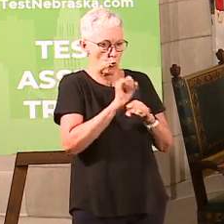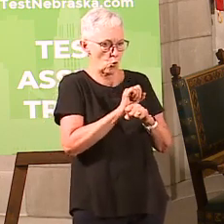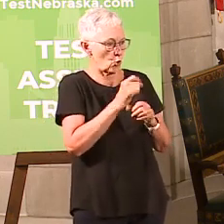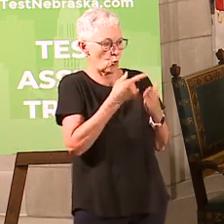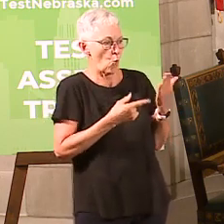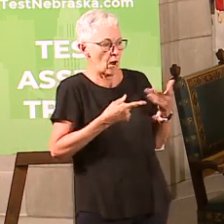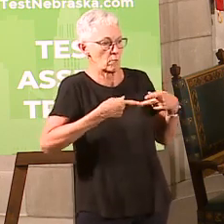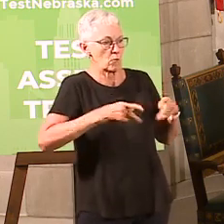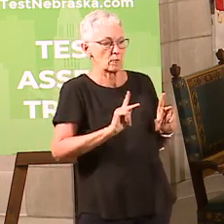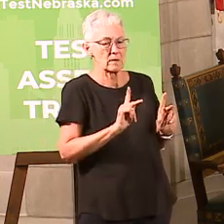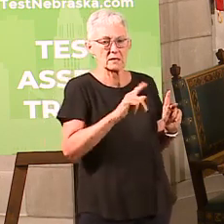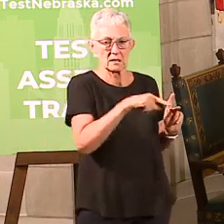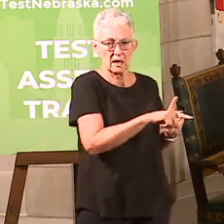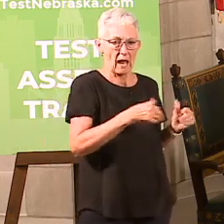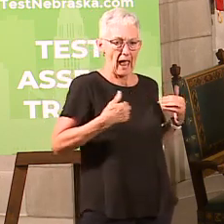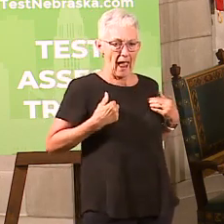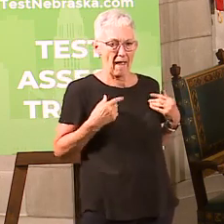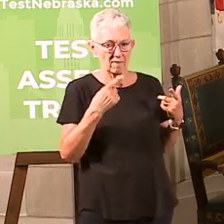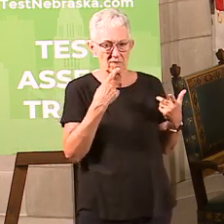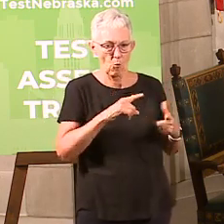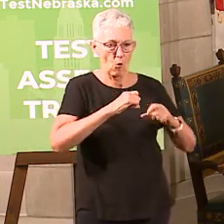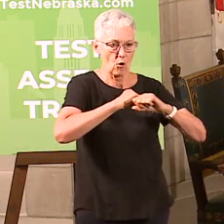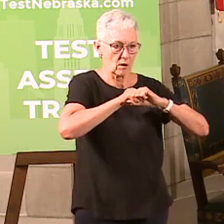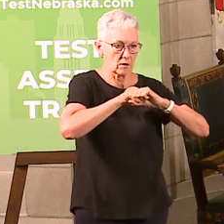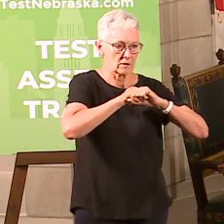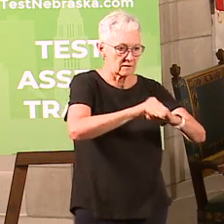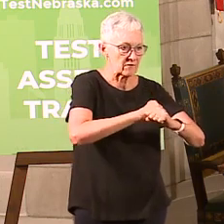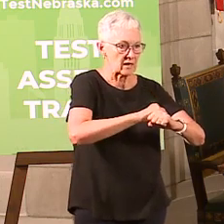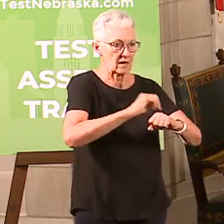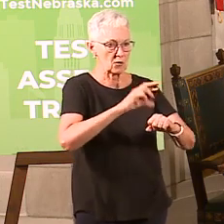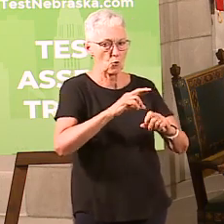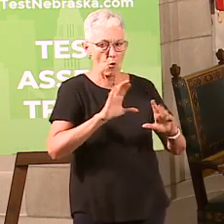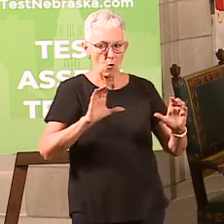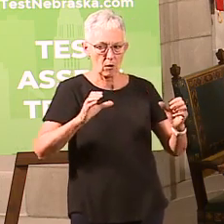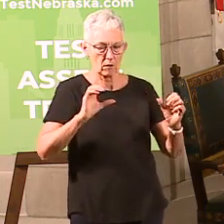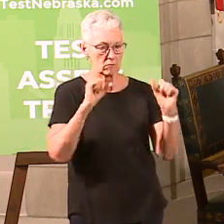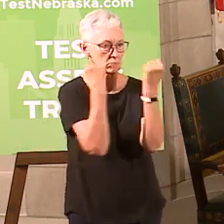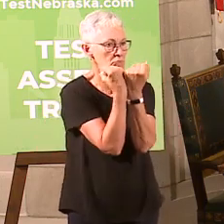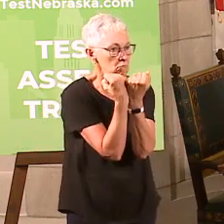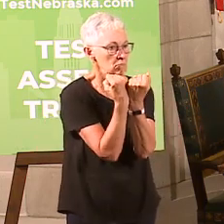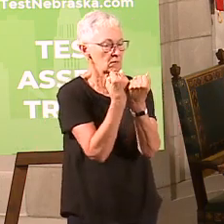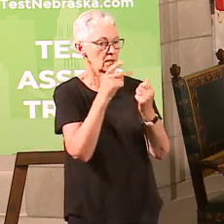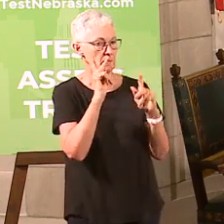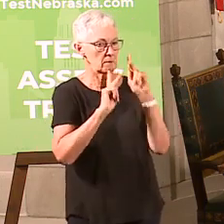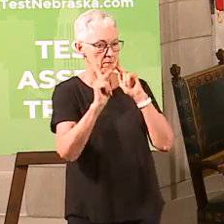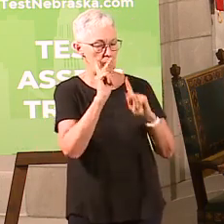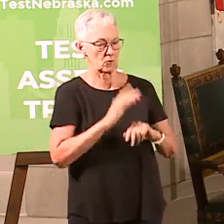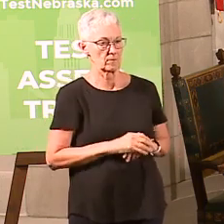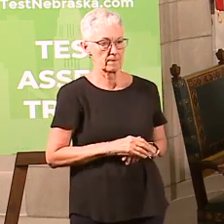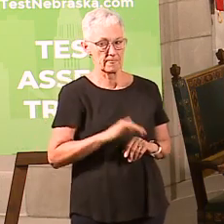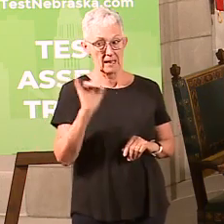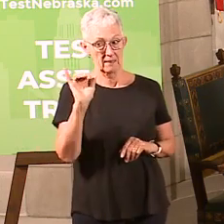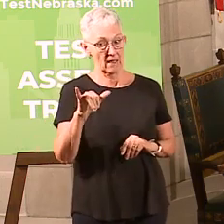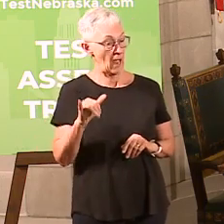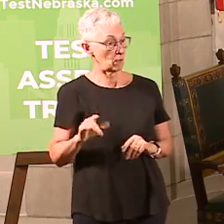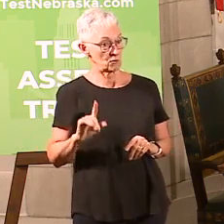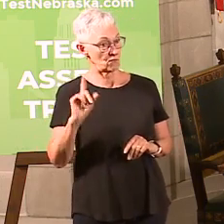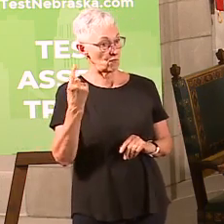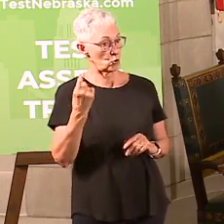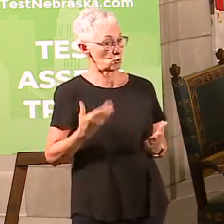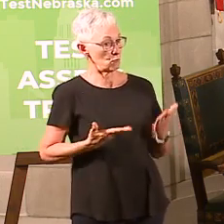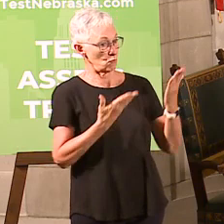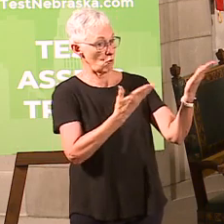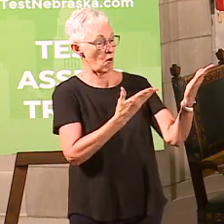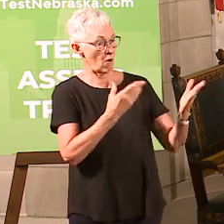testimony on the floor, and see who was against it. This was a bill that originally was brought by Laura Epke. Joni Albright ended up being